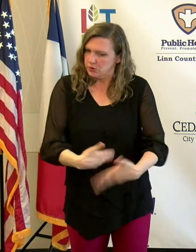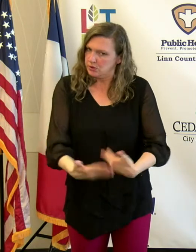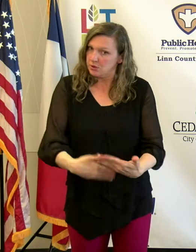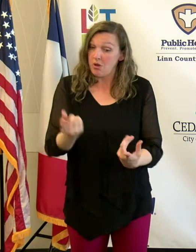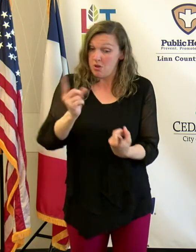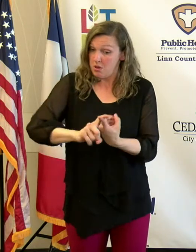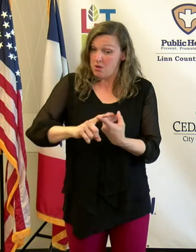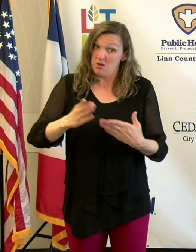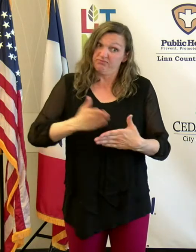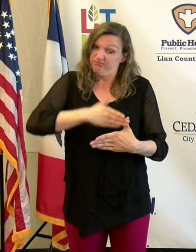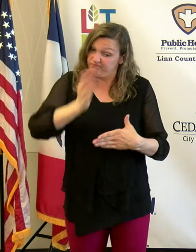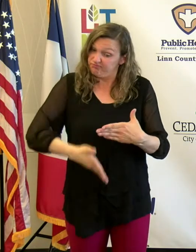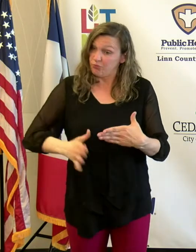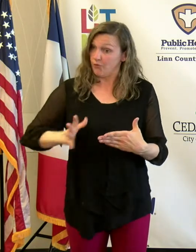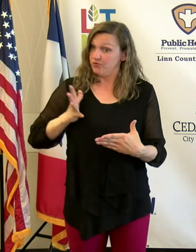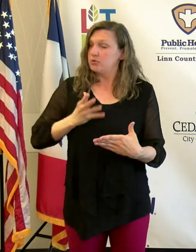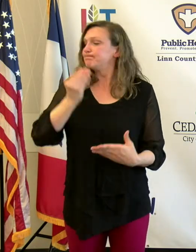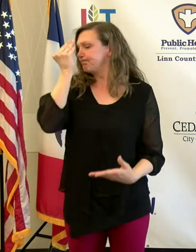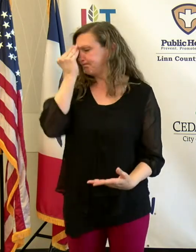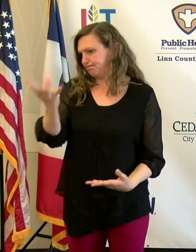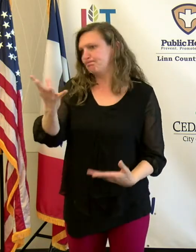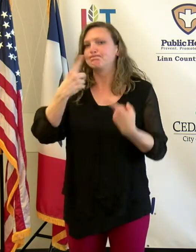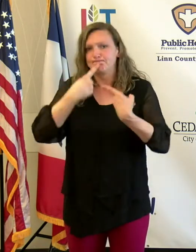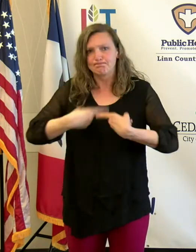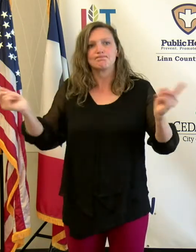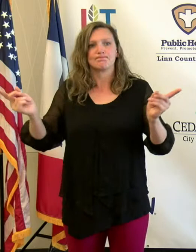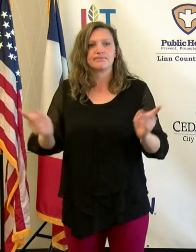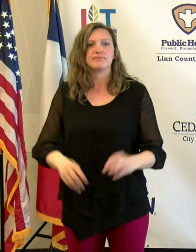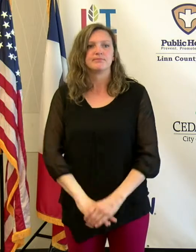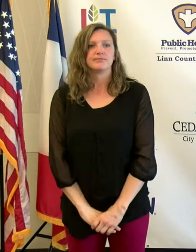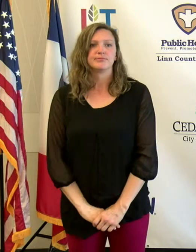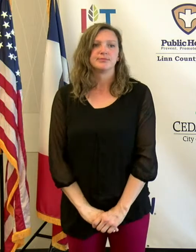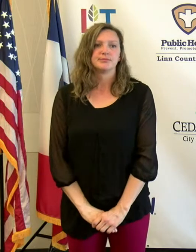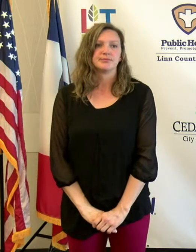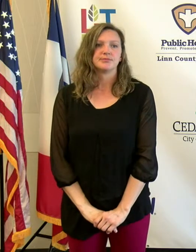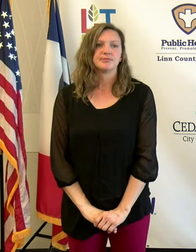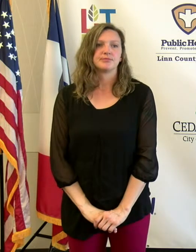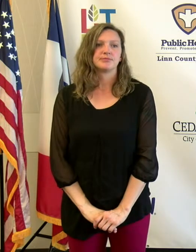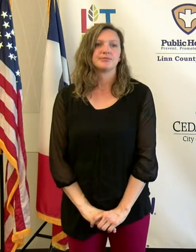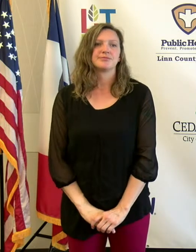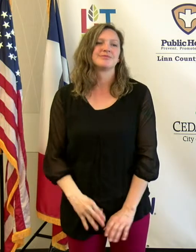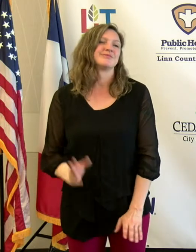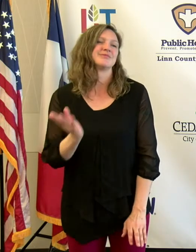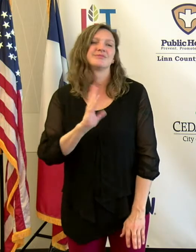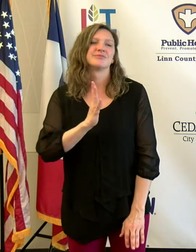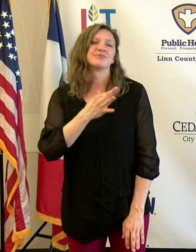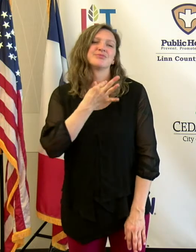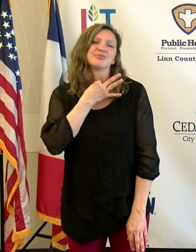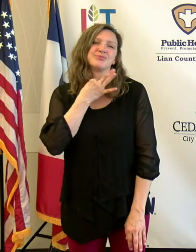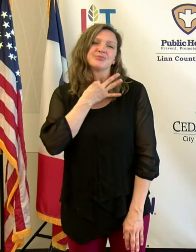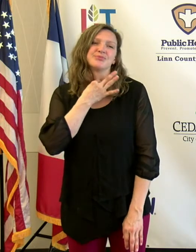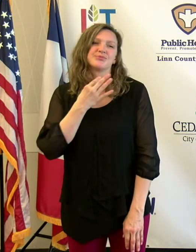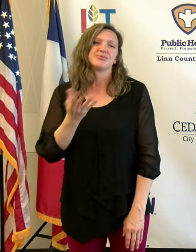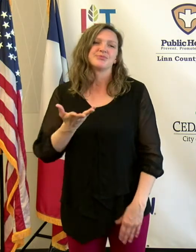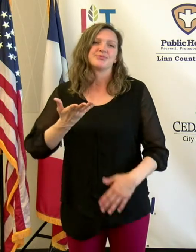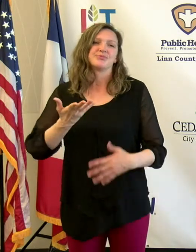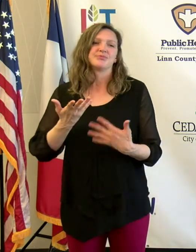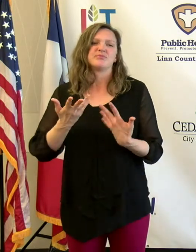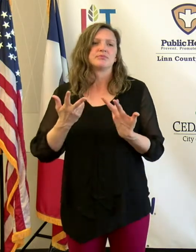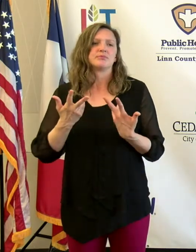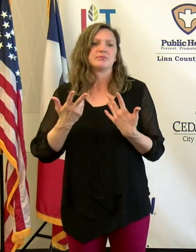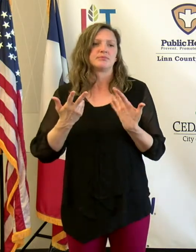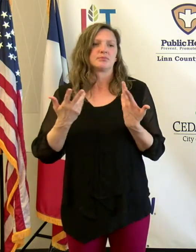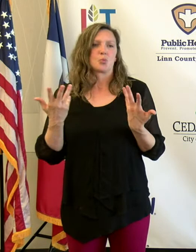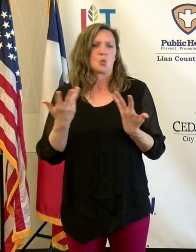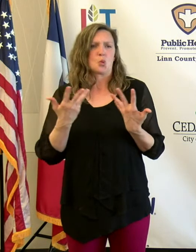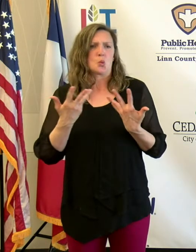any additional information. So what would be your threshold then for, is it just the completion of the investigation, or is it a